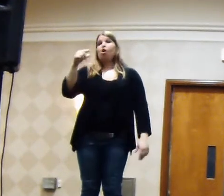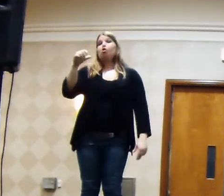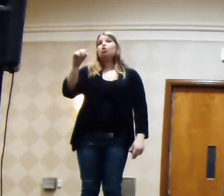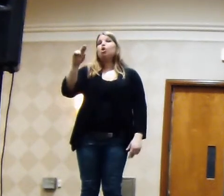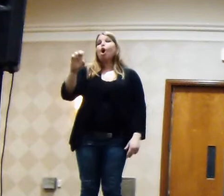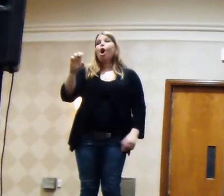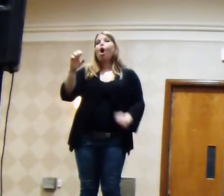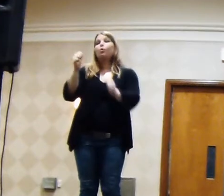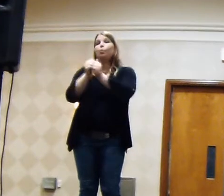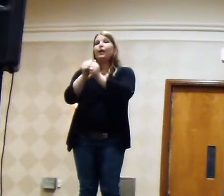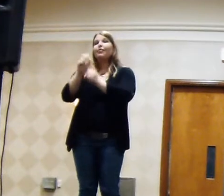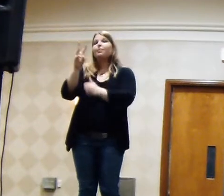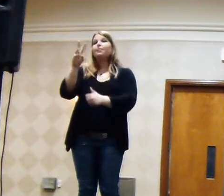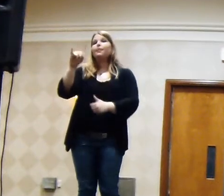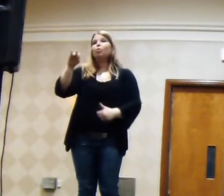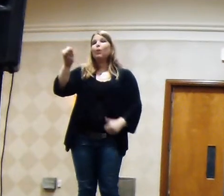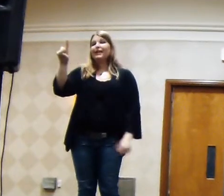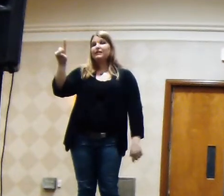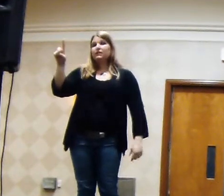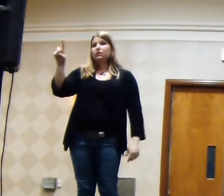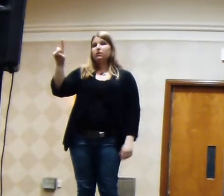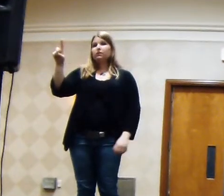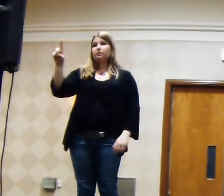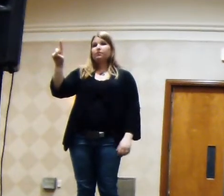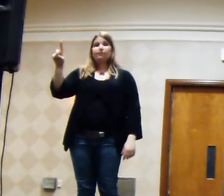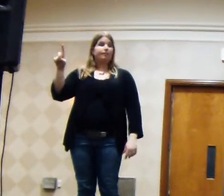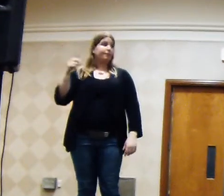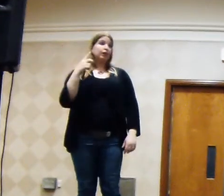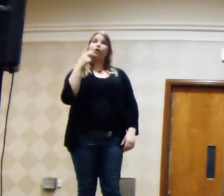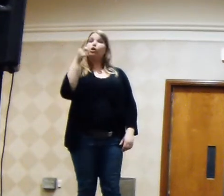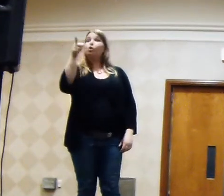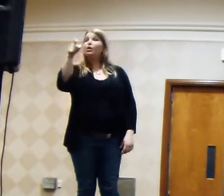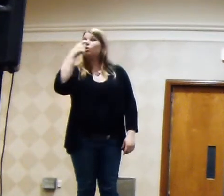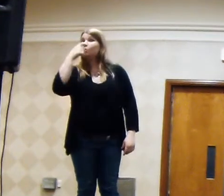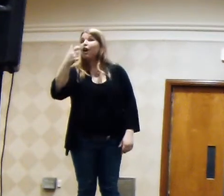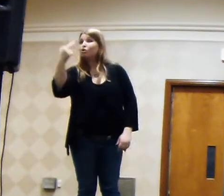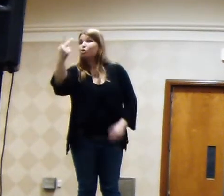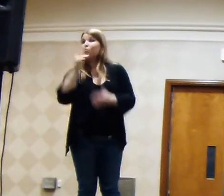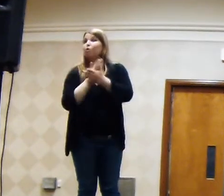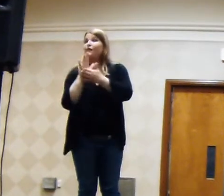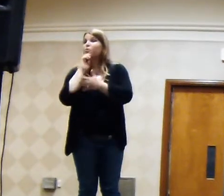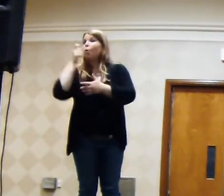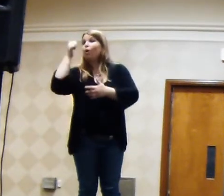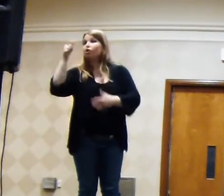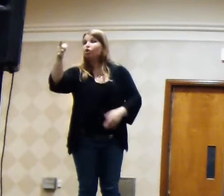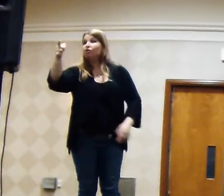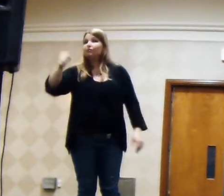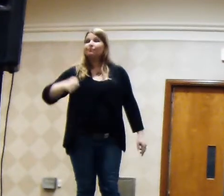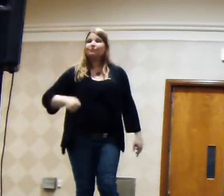but yeah, great movie. Two good movies for you to check out, maybe when you're a little bit older. Yeah,